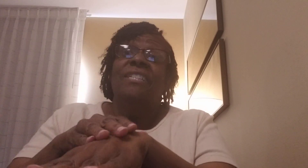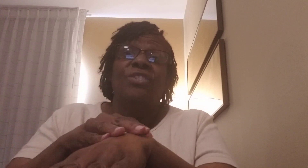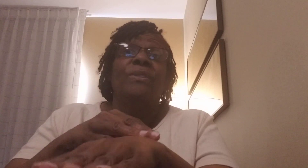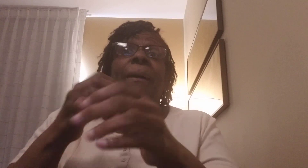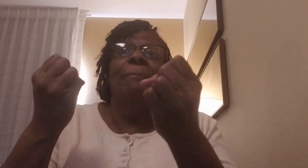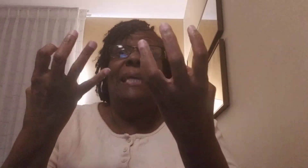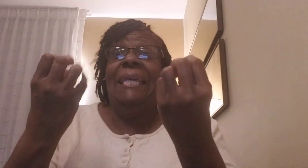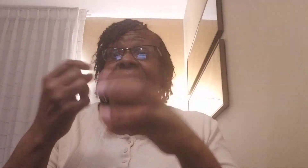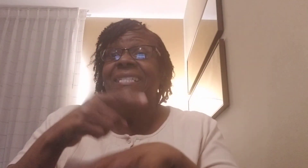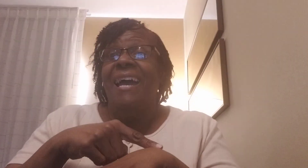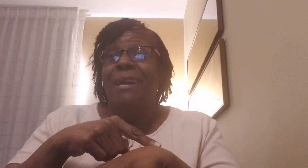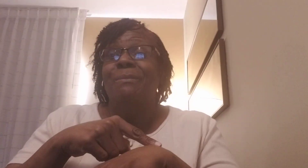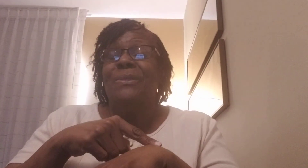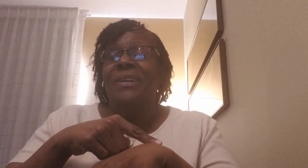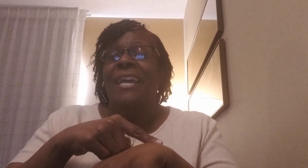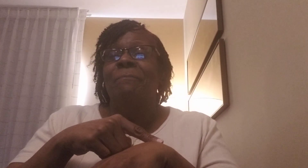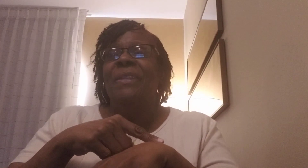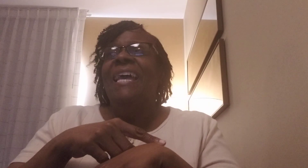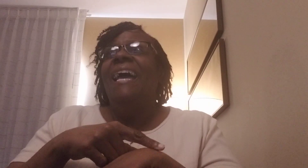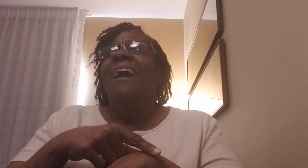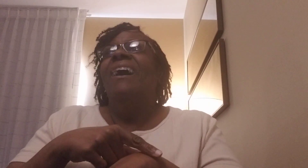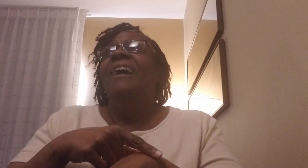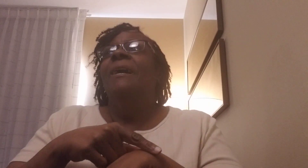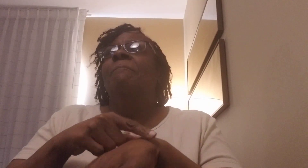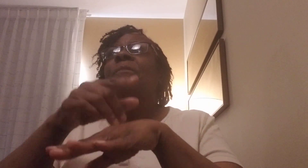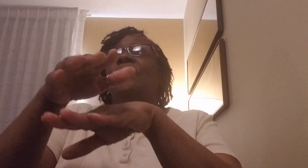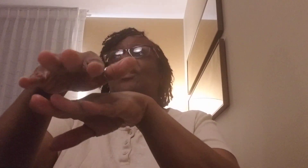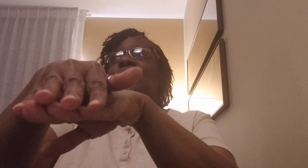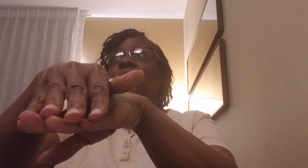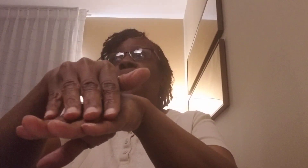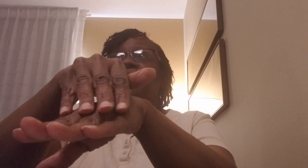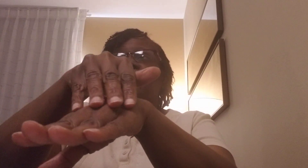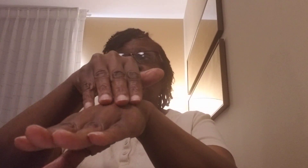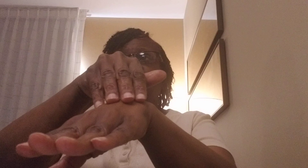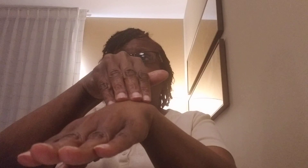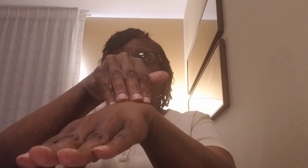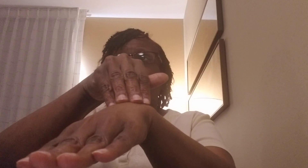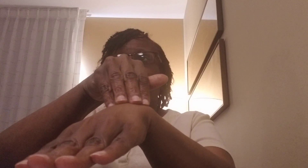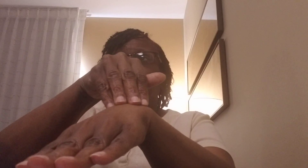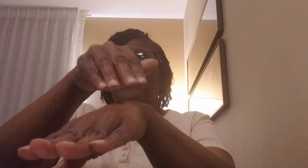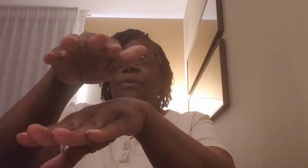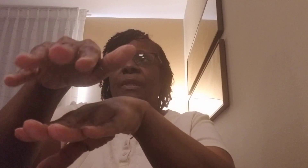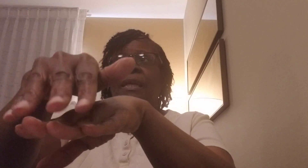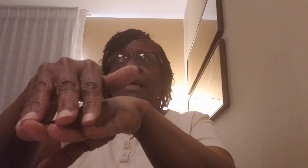do that many times, okay? So slow.